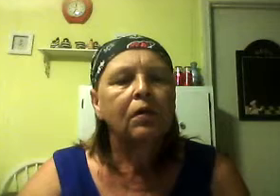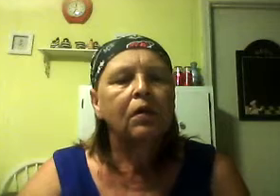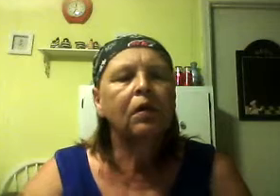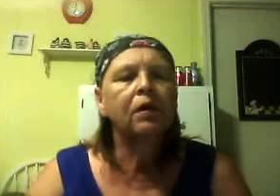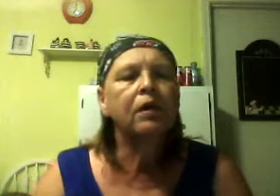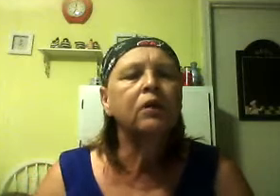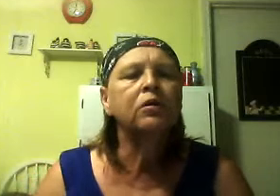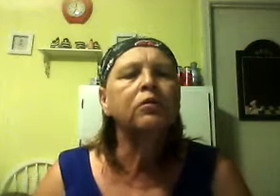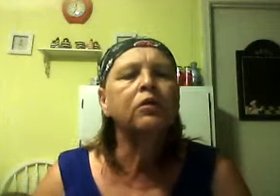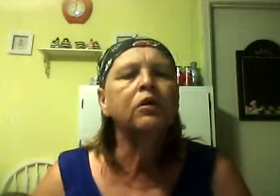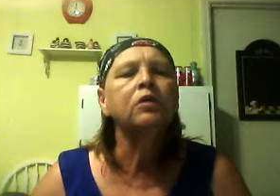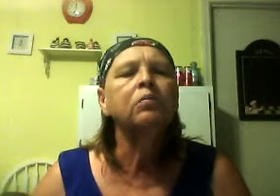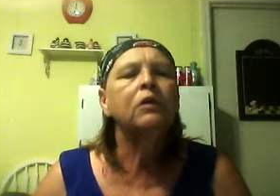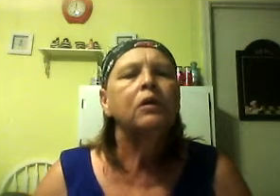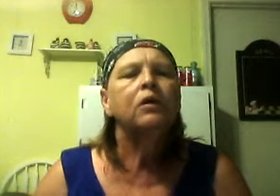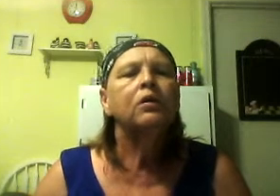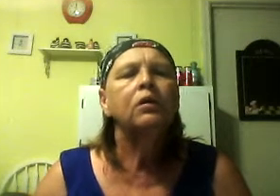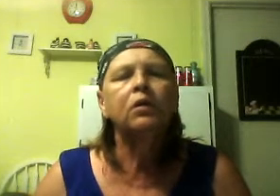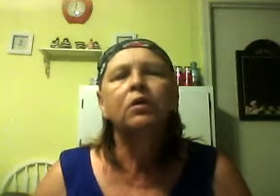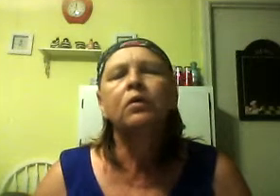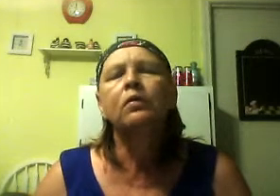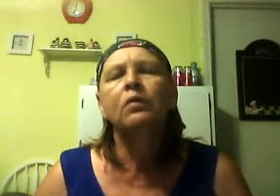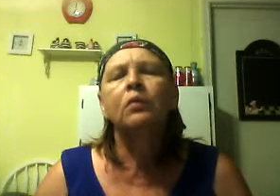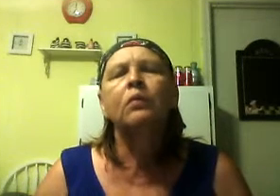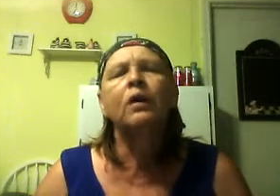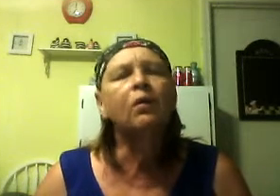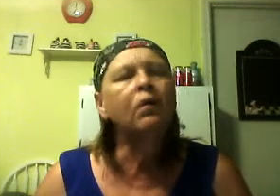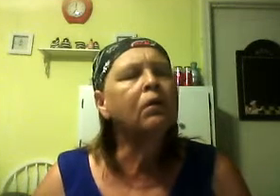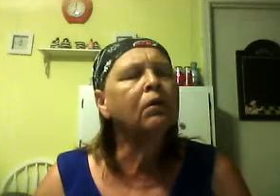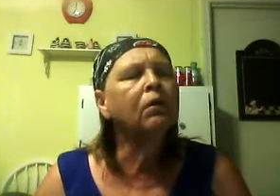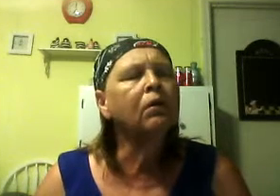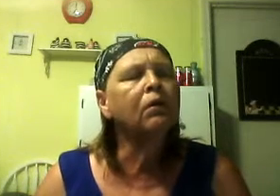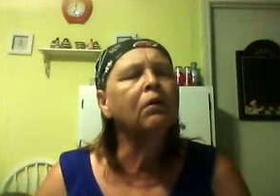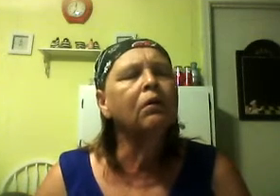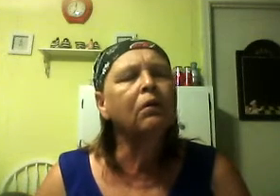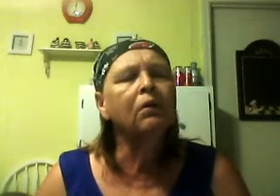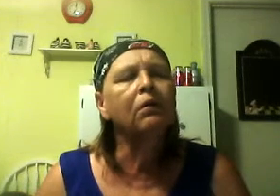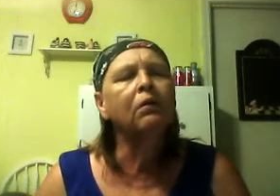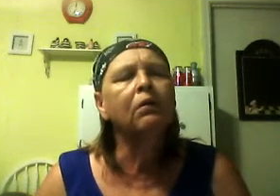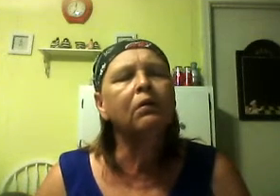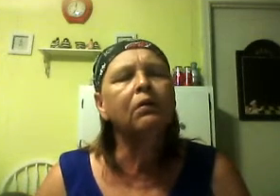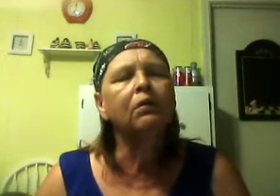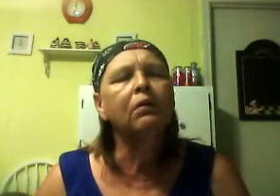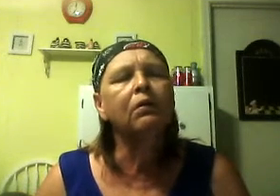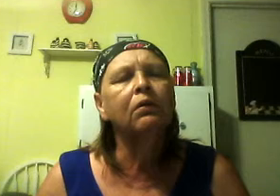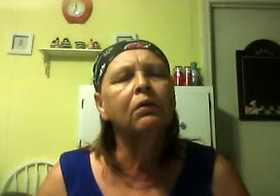heart. I got you deep in my heart.